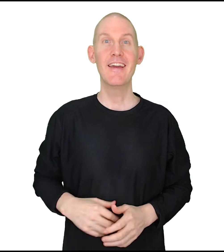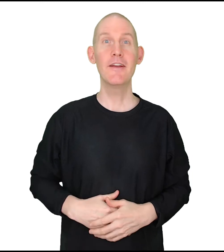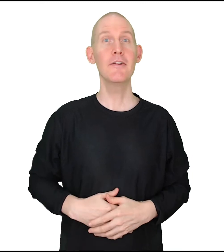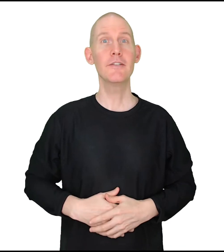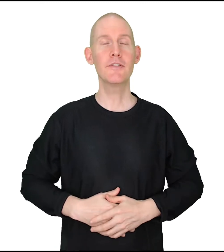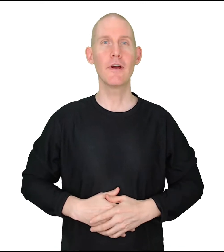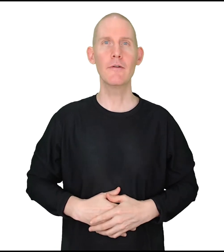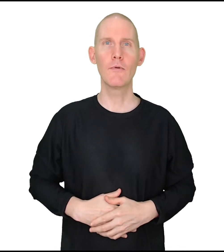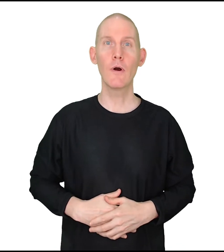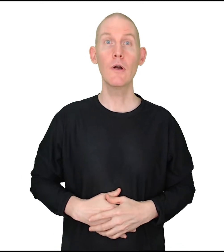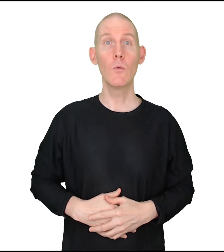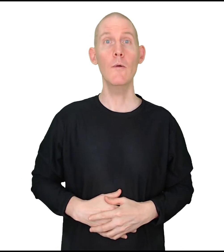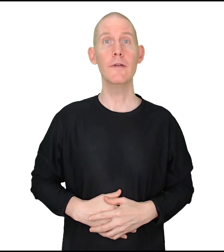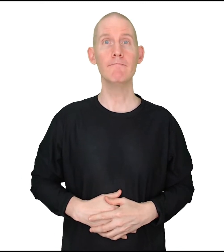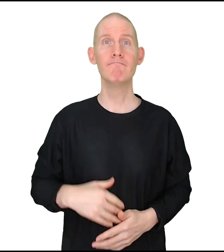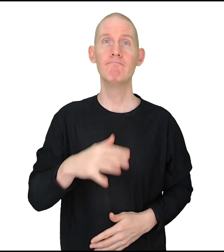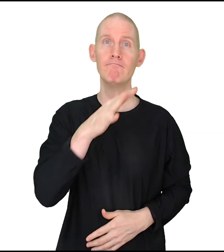Here is the sign for woman.